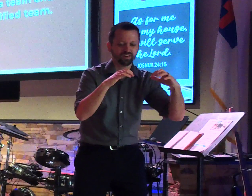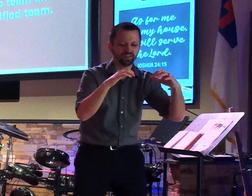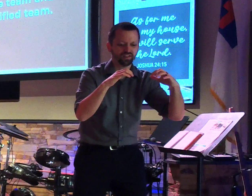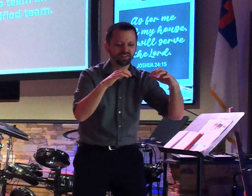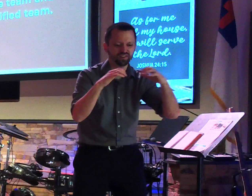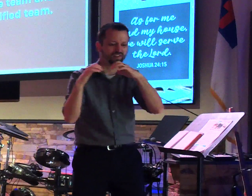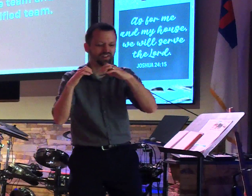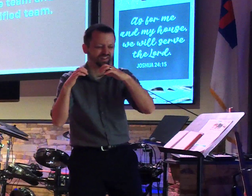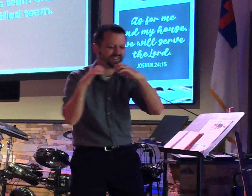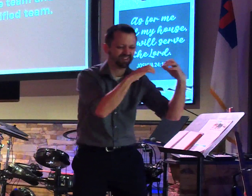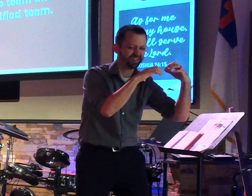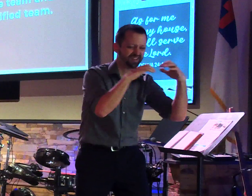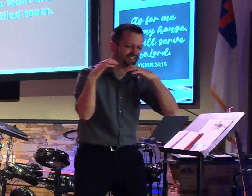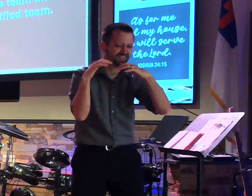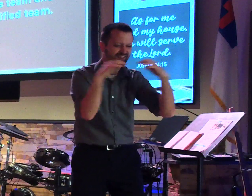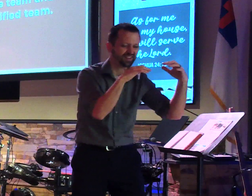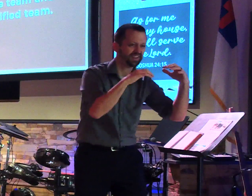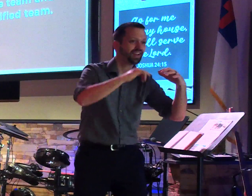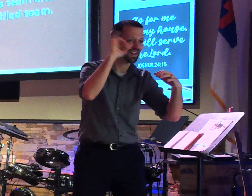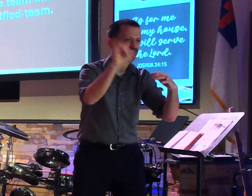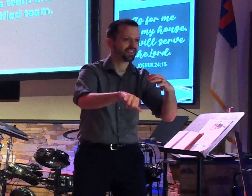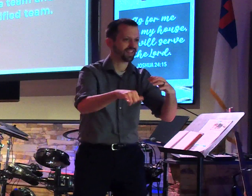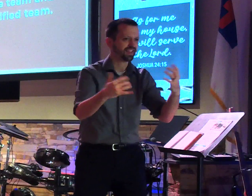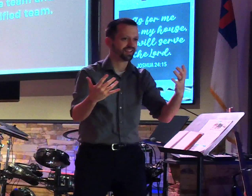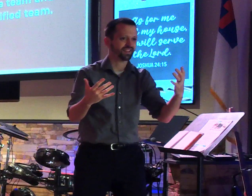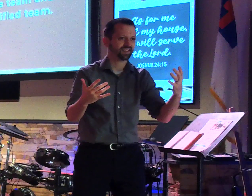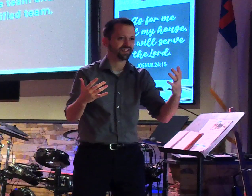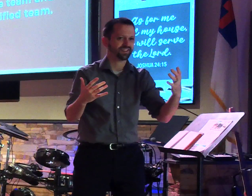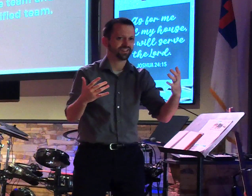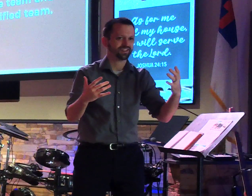to move her back that way.